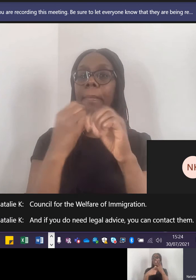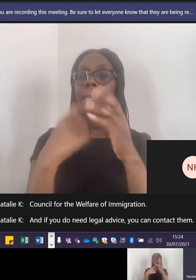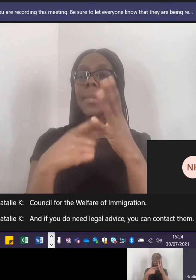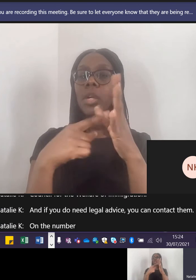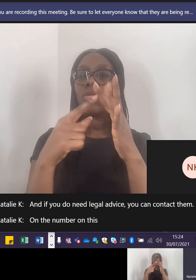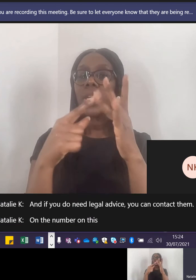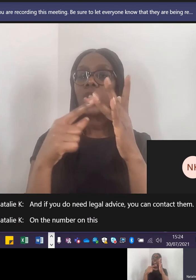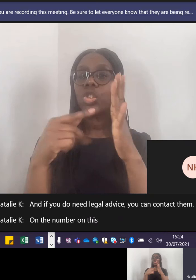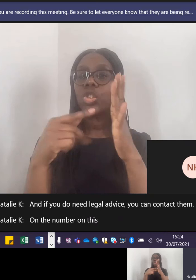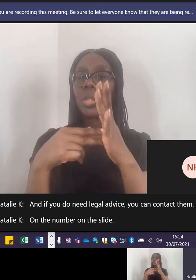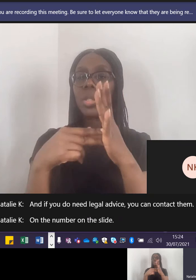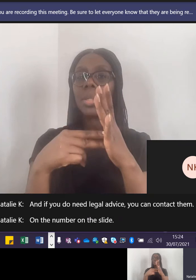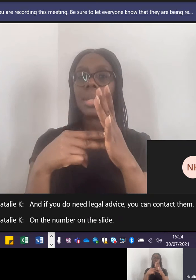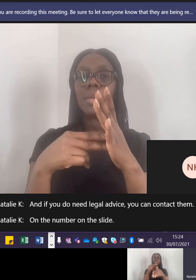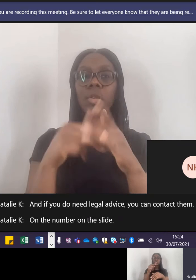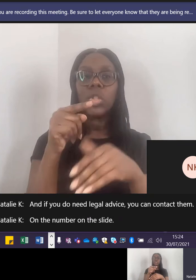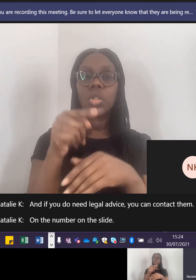on the slide.